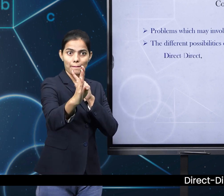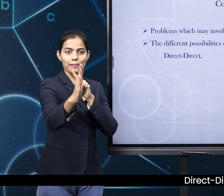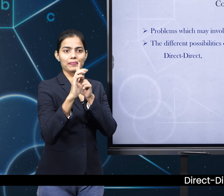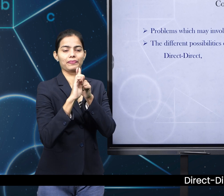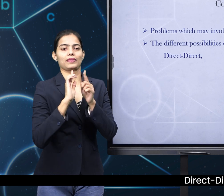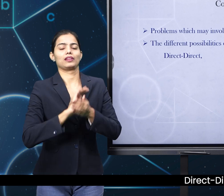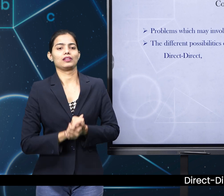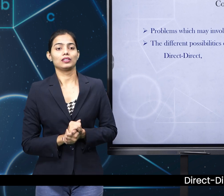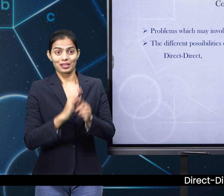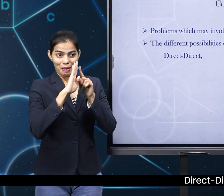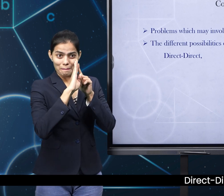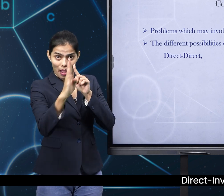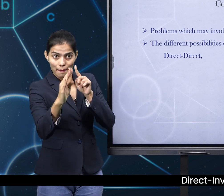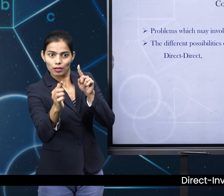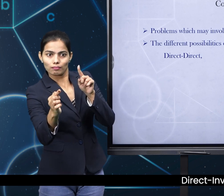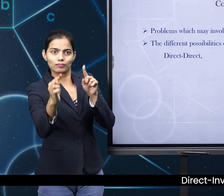direct-direct,